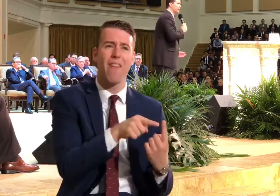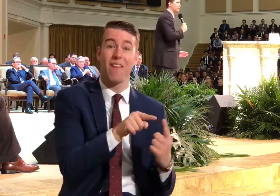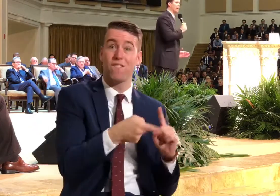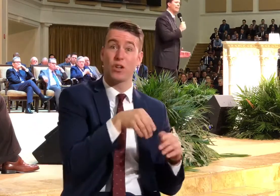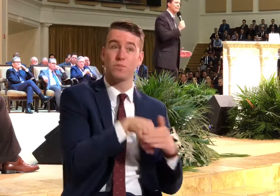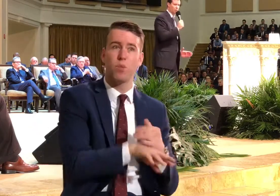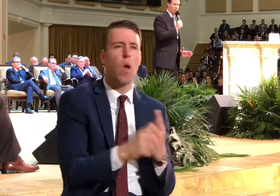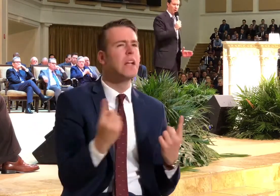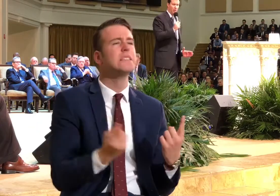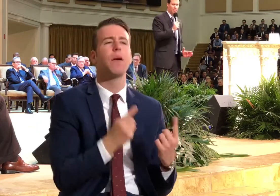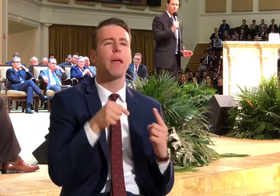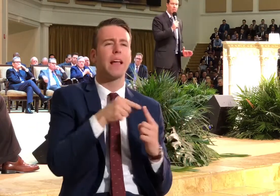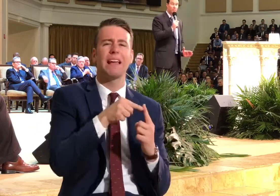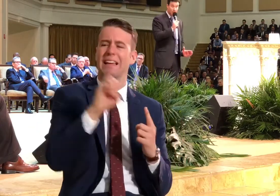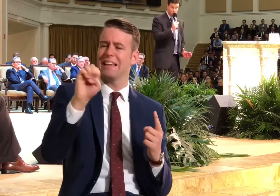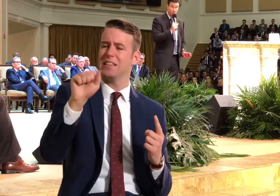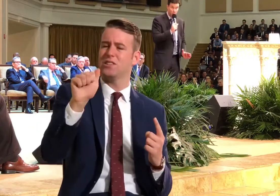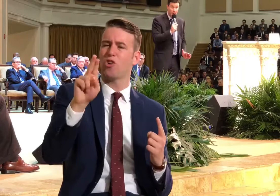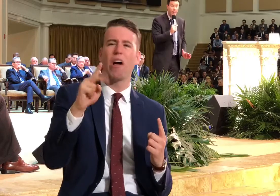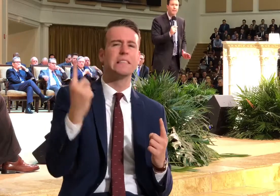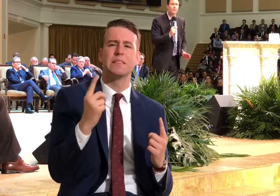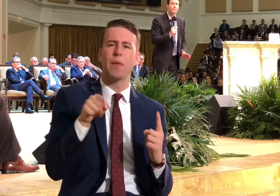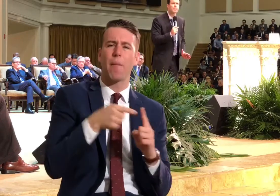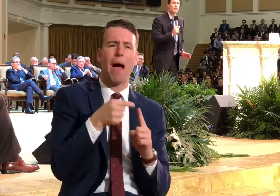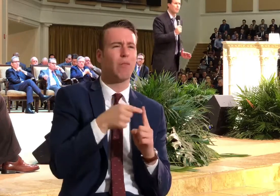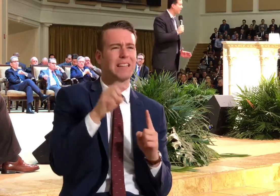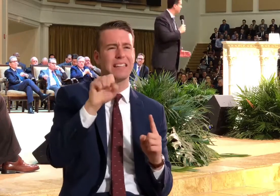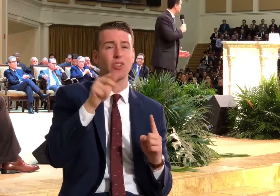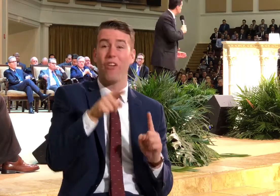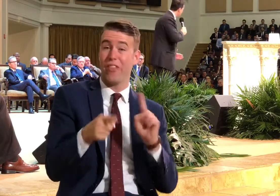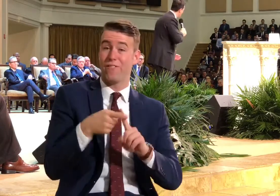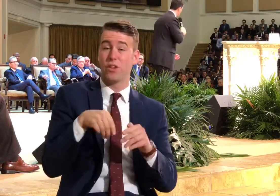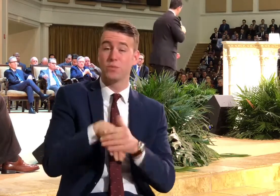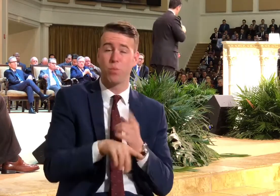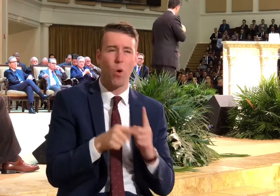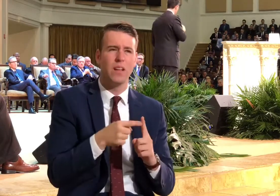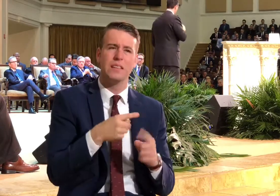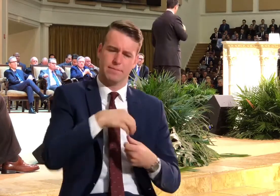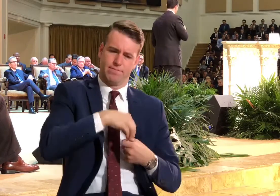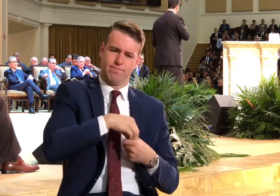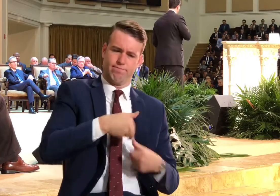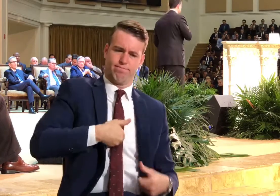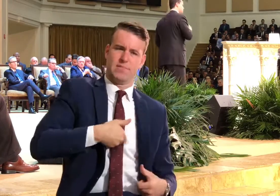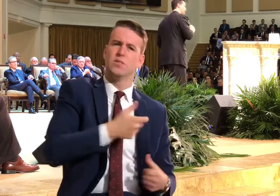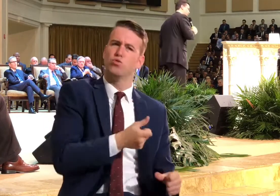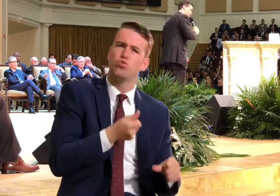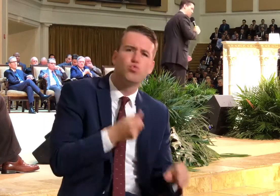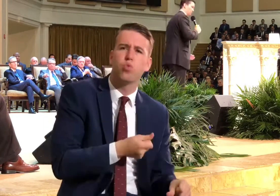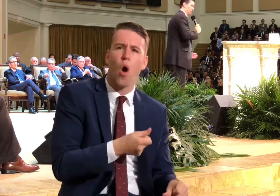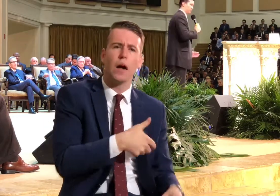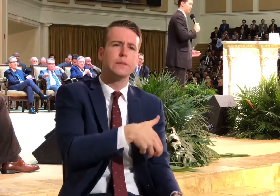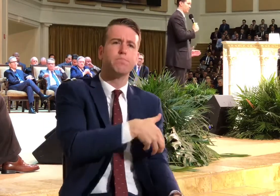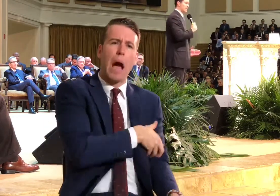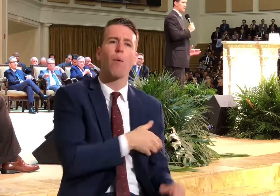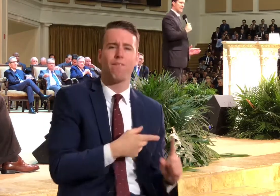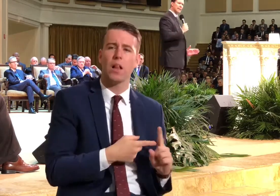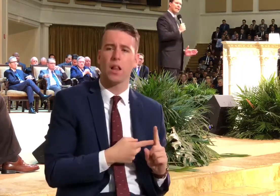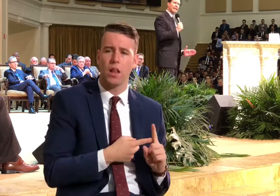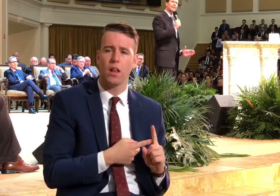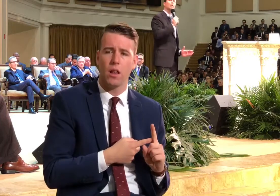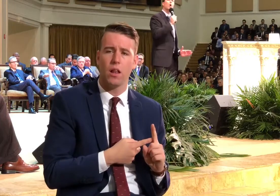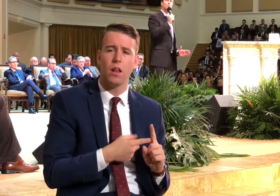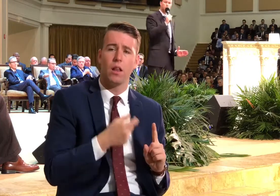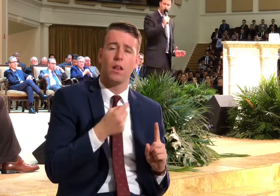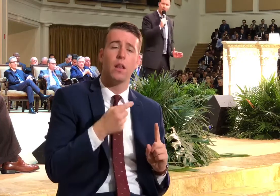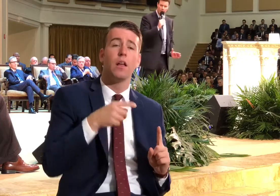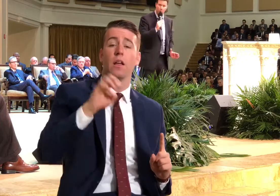There's something about Esau, the firstborn, that is strong. He's powerful.